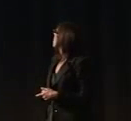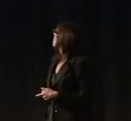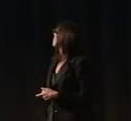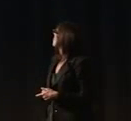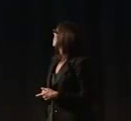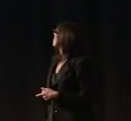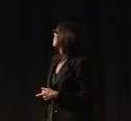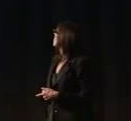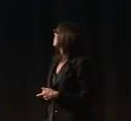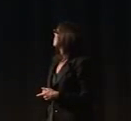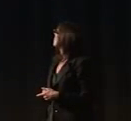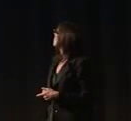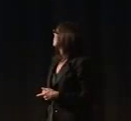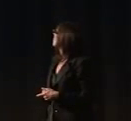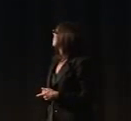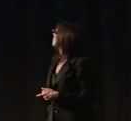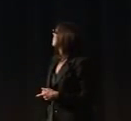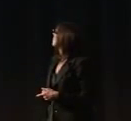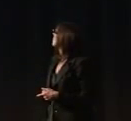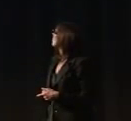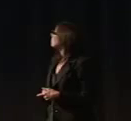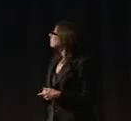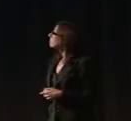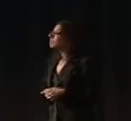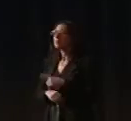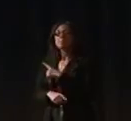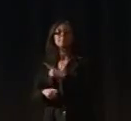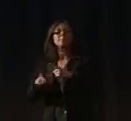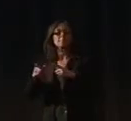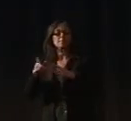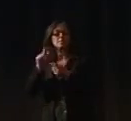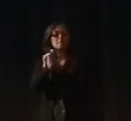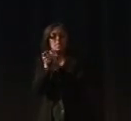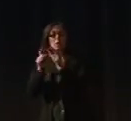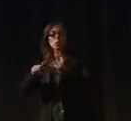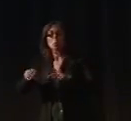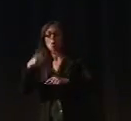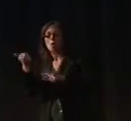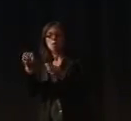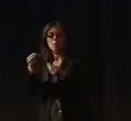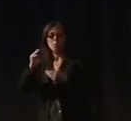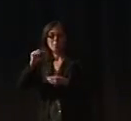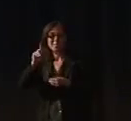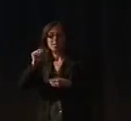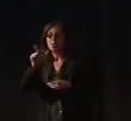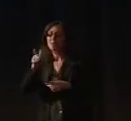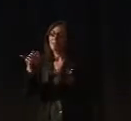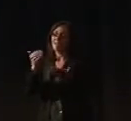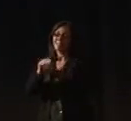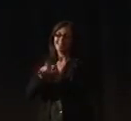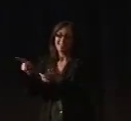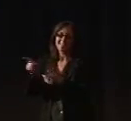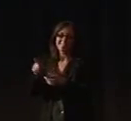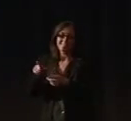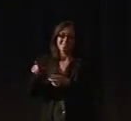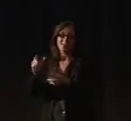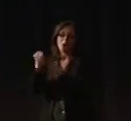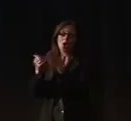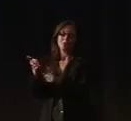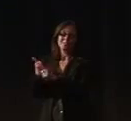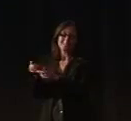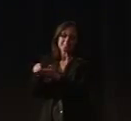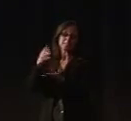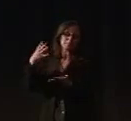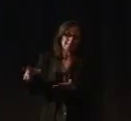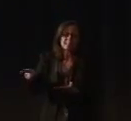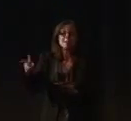done in another material. Adam, who is like Thomas, a pretty expensive artist, wanted to have it in marble, but